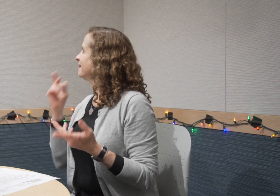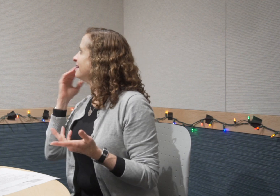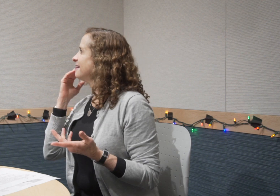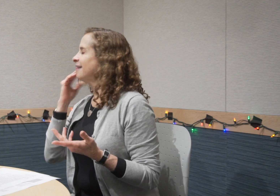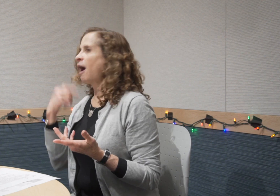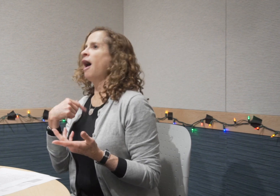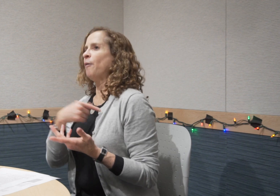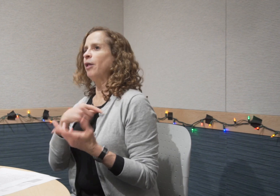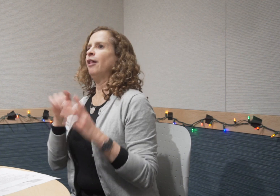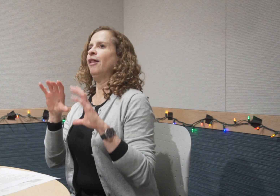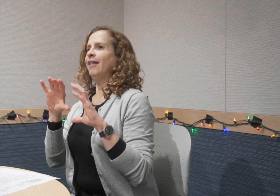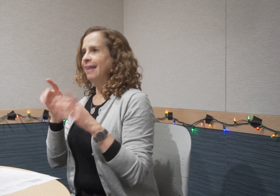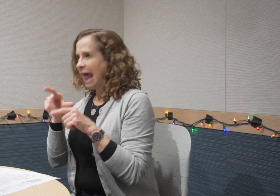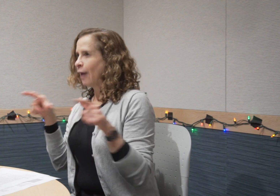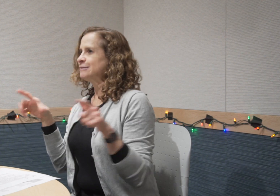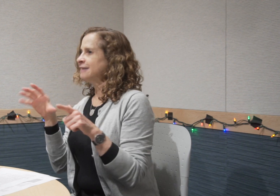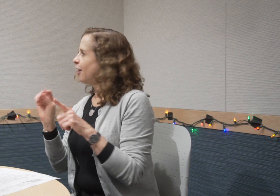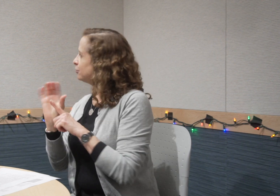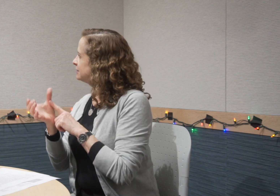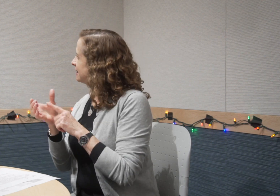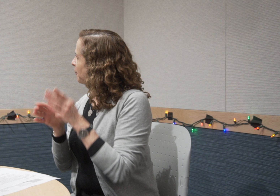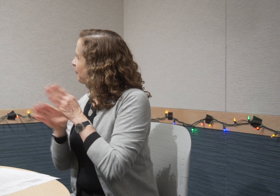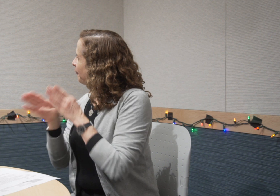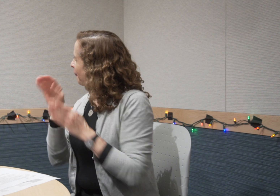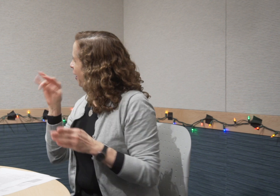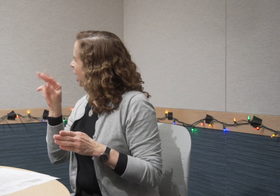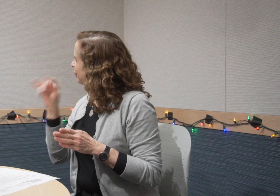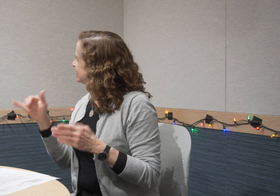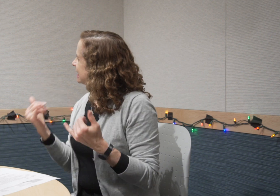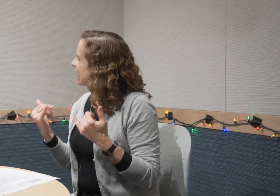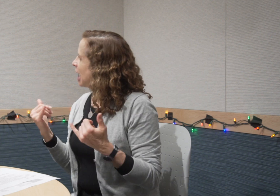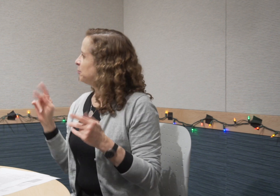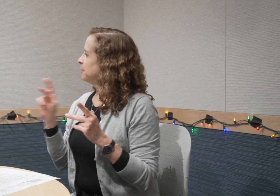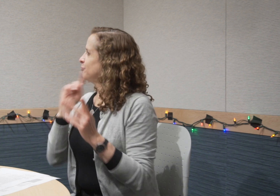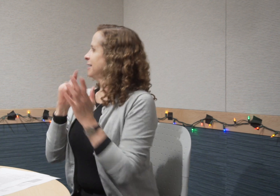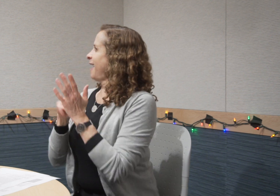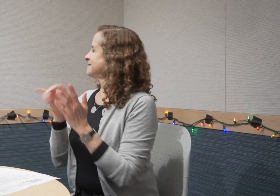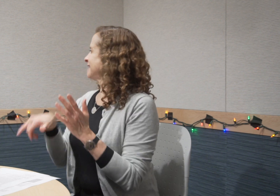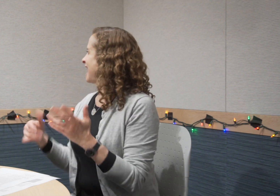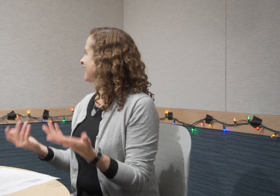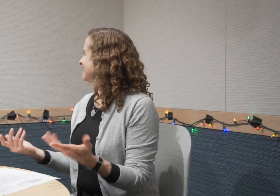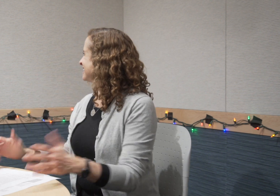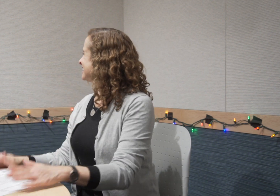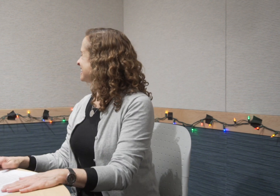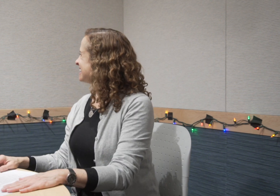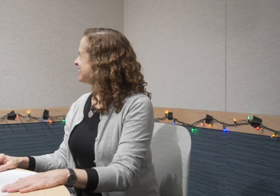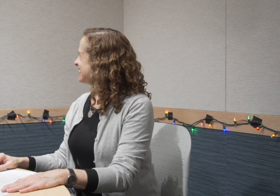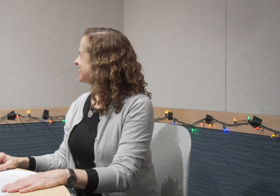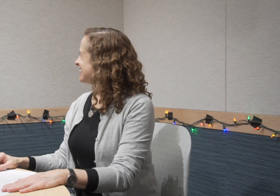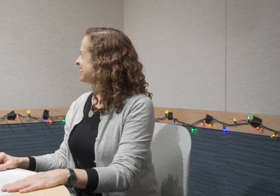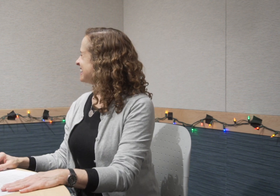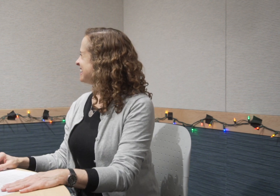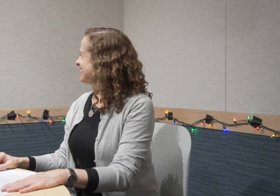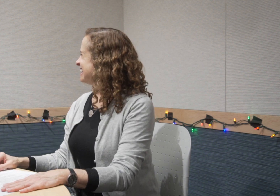of disabled people, Our language and our culture are really becoming recognized. Yeah.